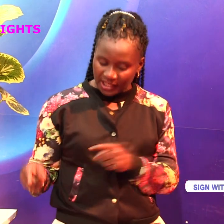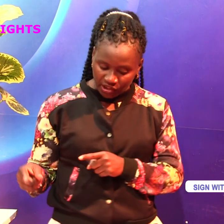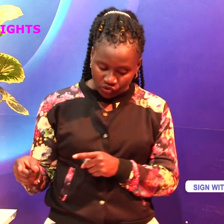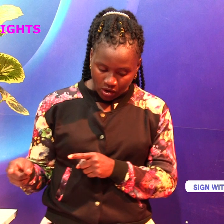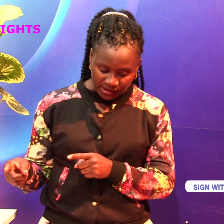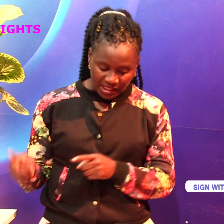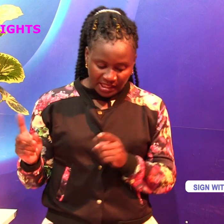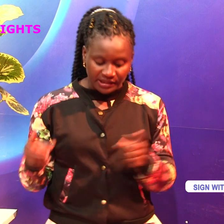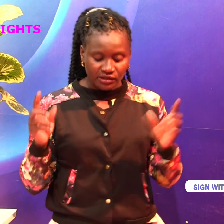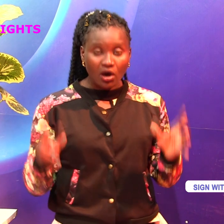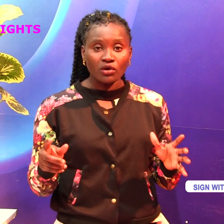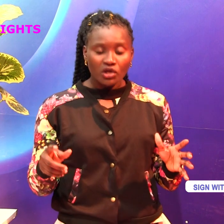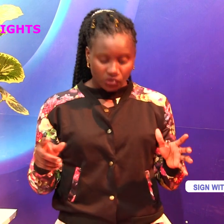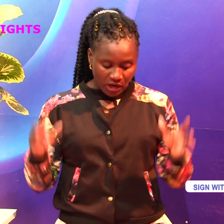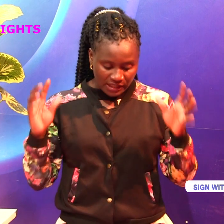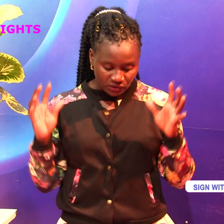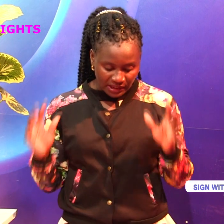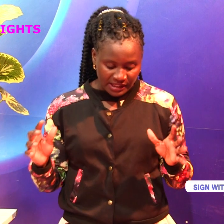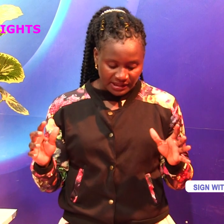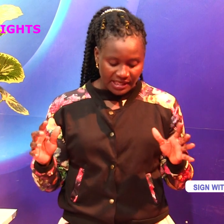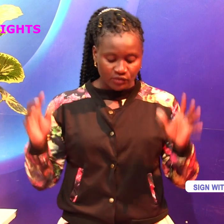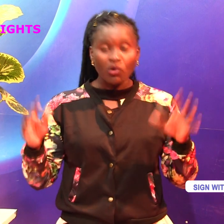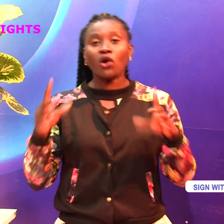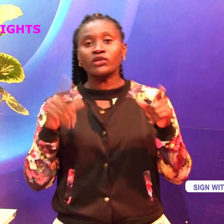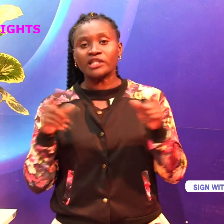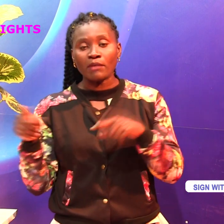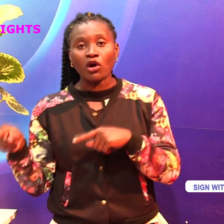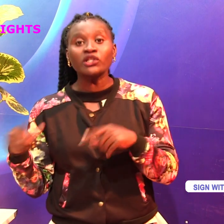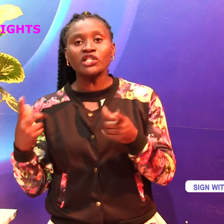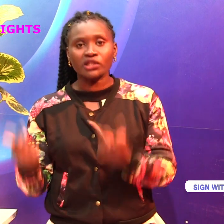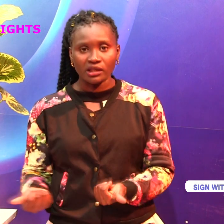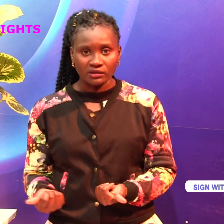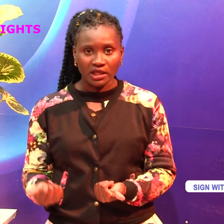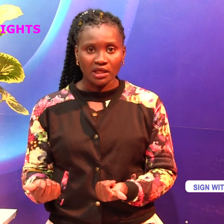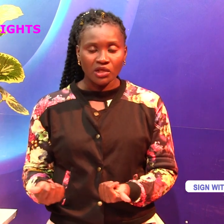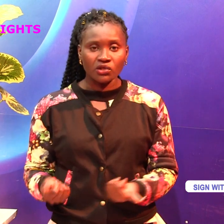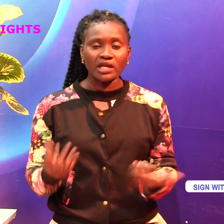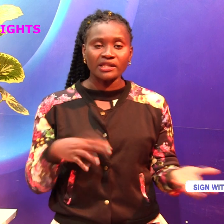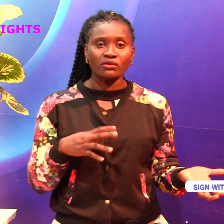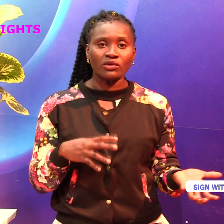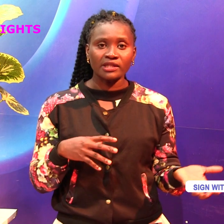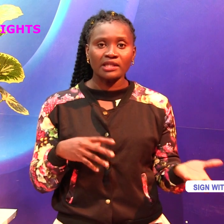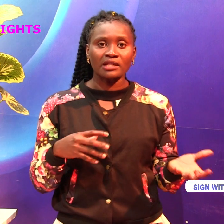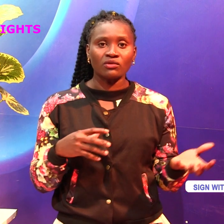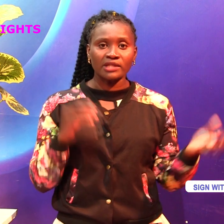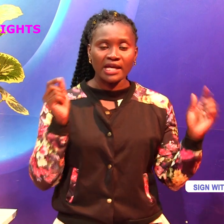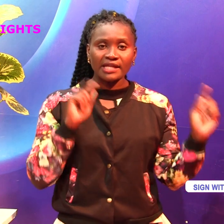English was, it is wrong to isolate and mock disabled children. So that was the